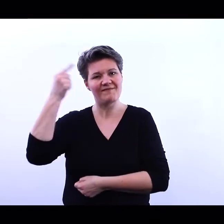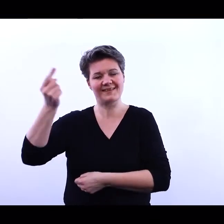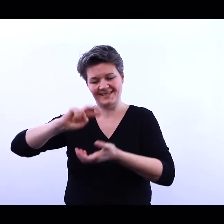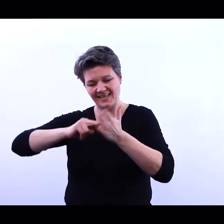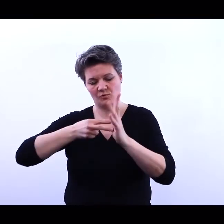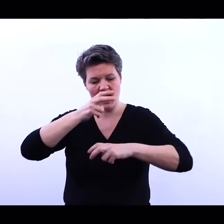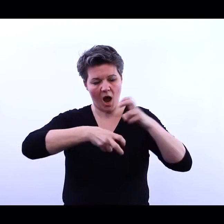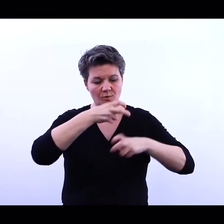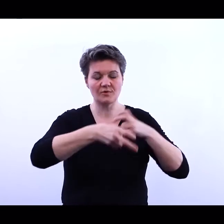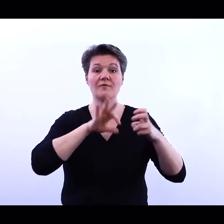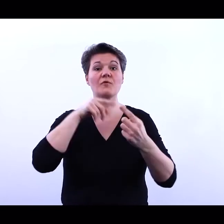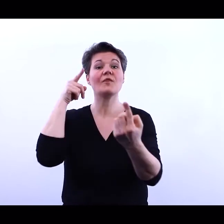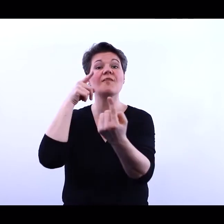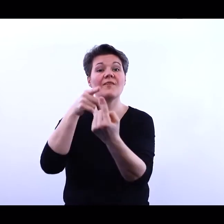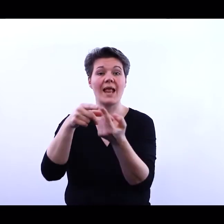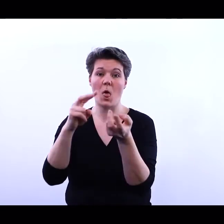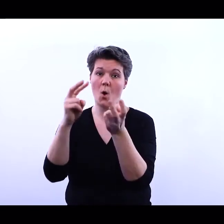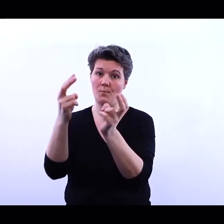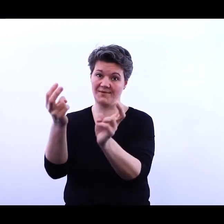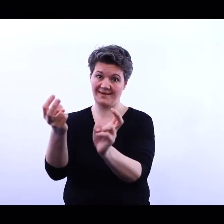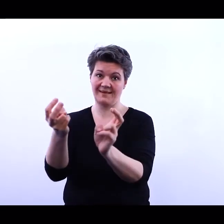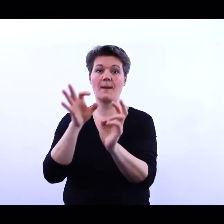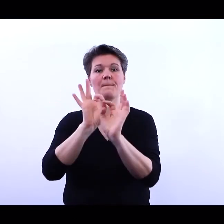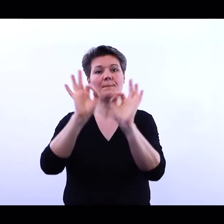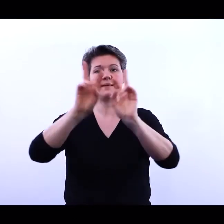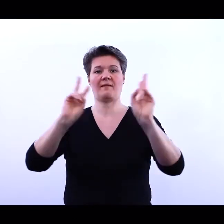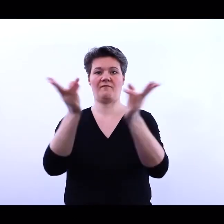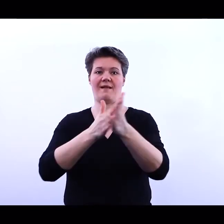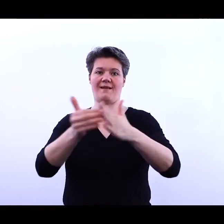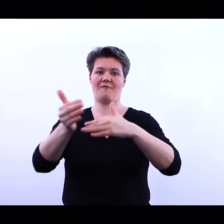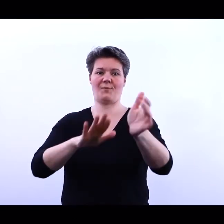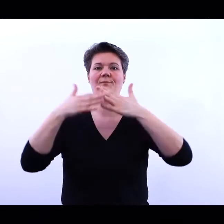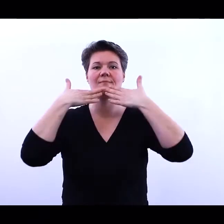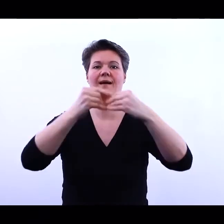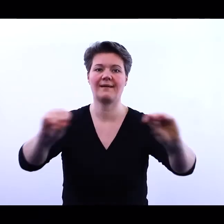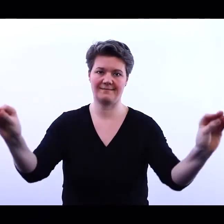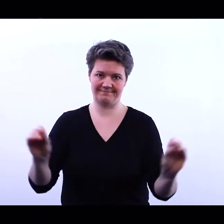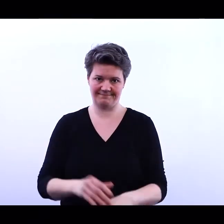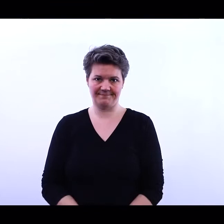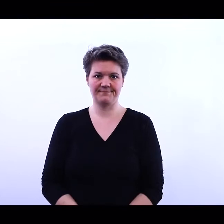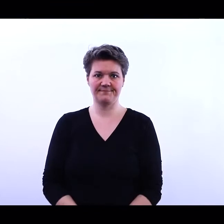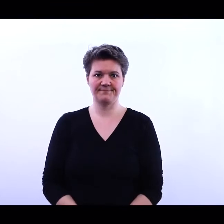our missions and our missions to use for a better world. Thank you all.